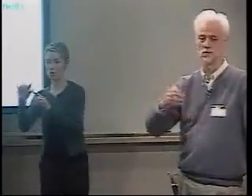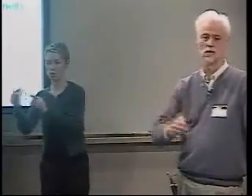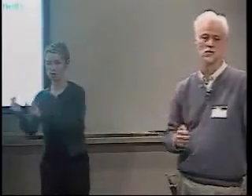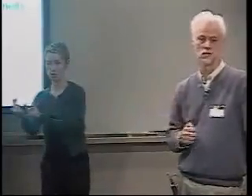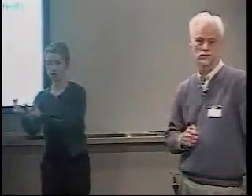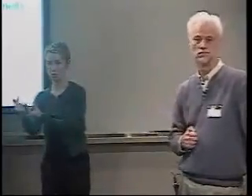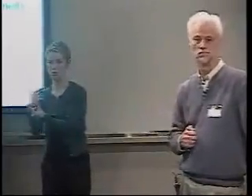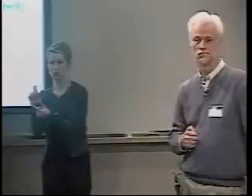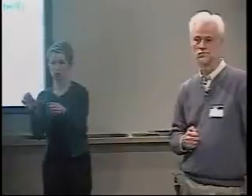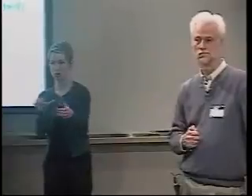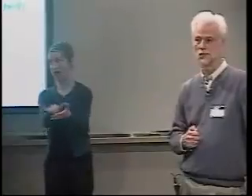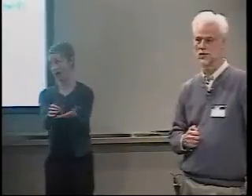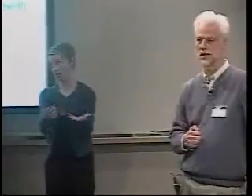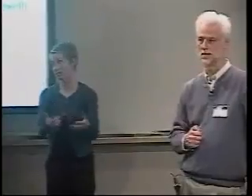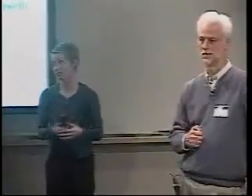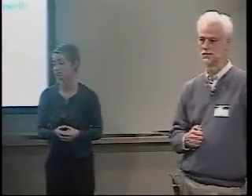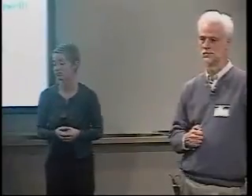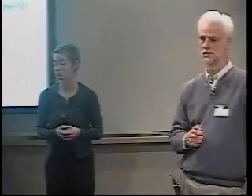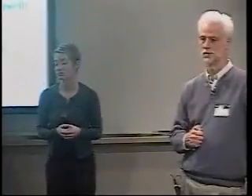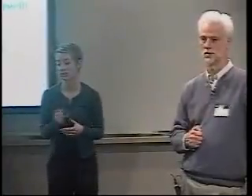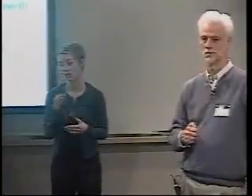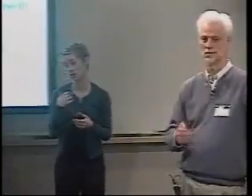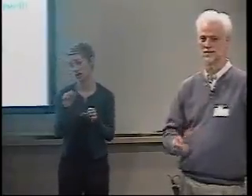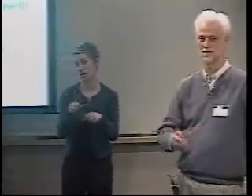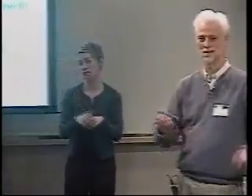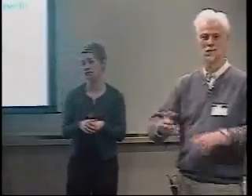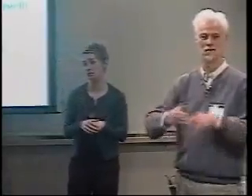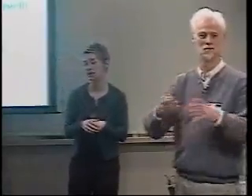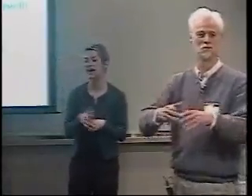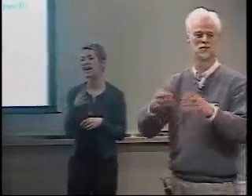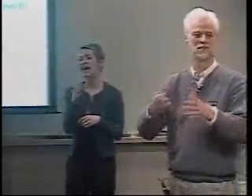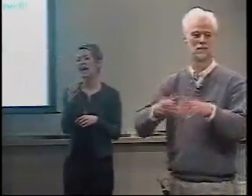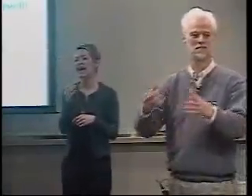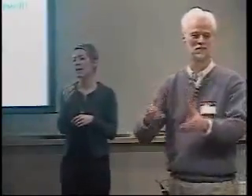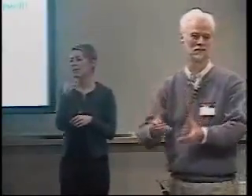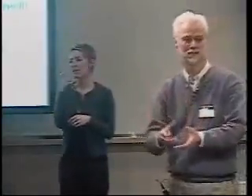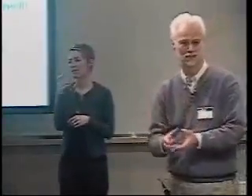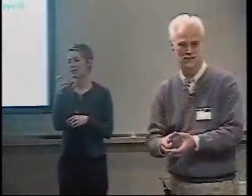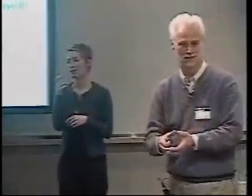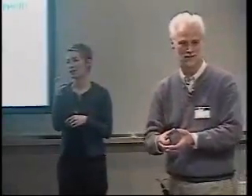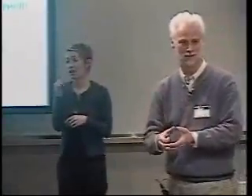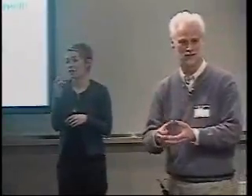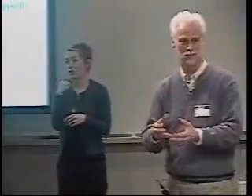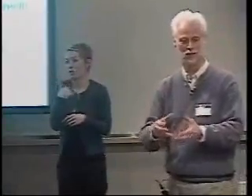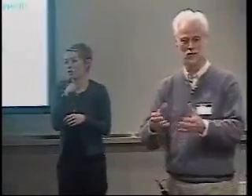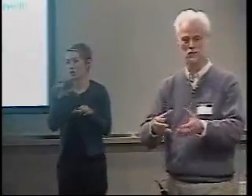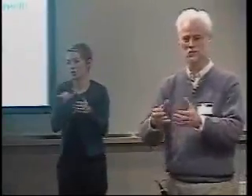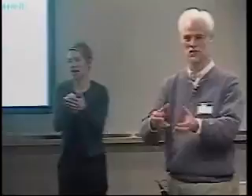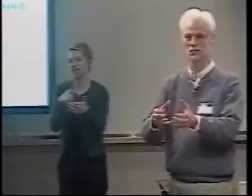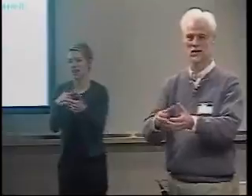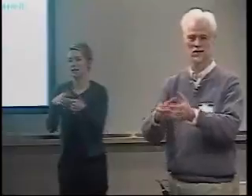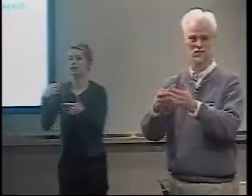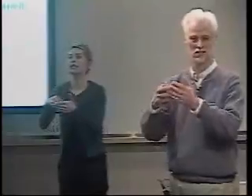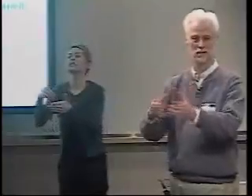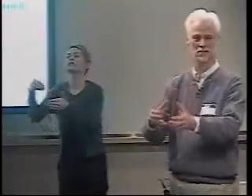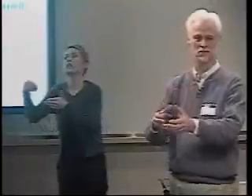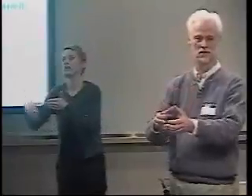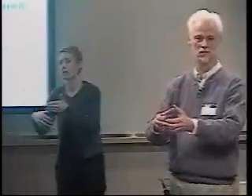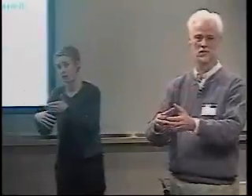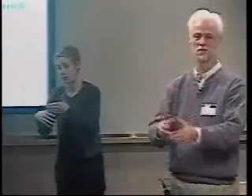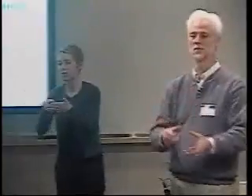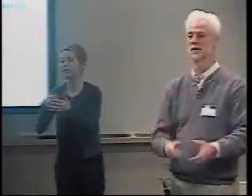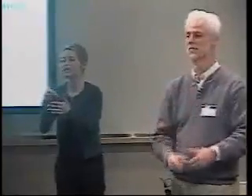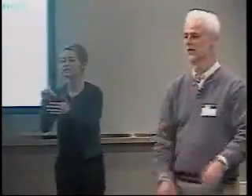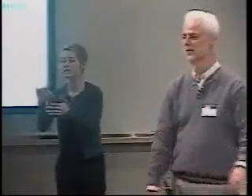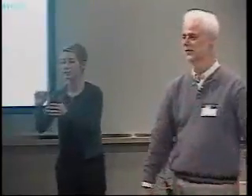move in that direction if you can. Because otherwise it's too expensive. The disability groups are stuck buying this expensive